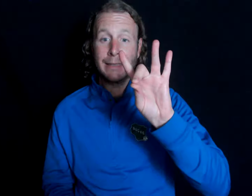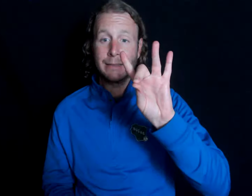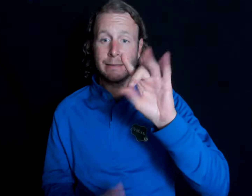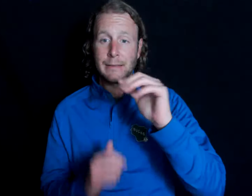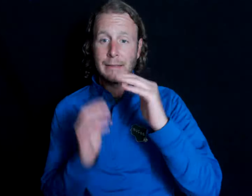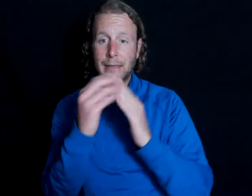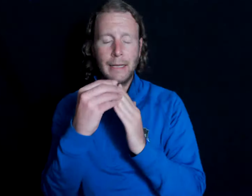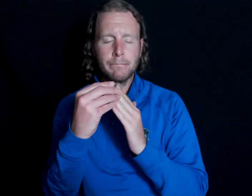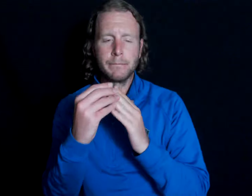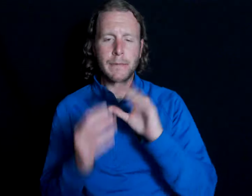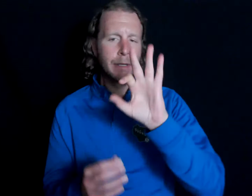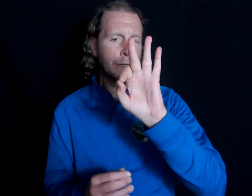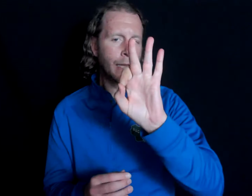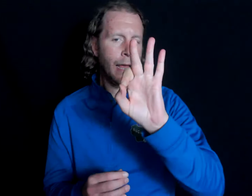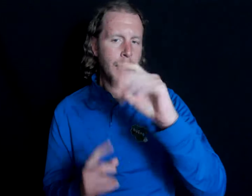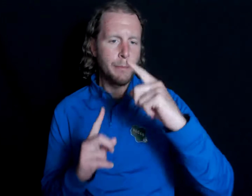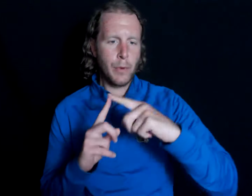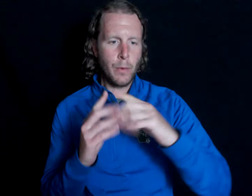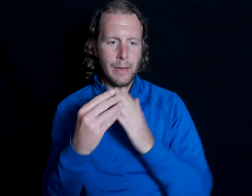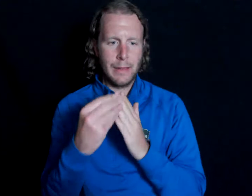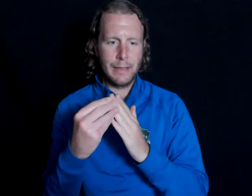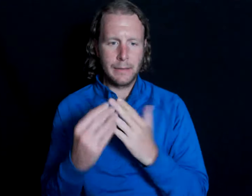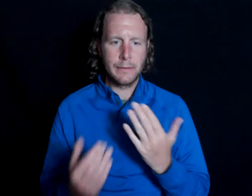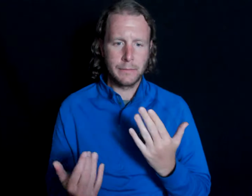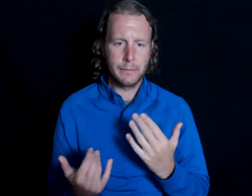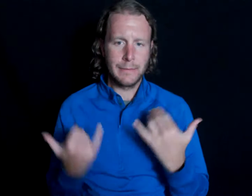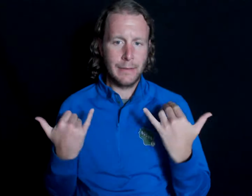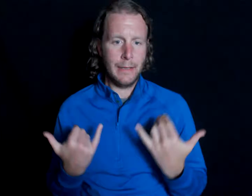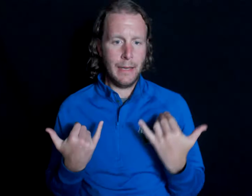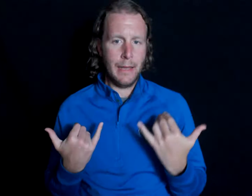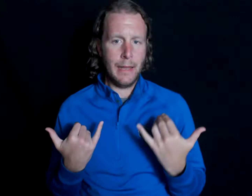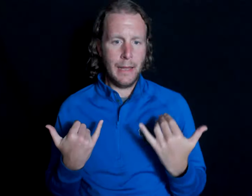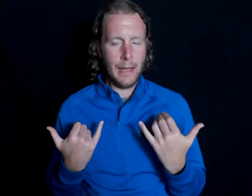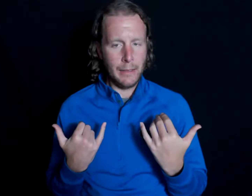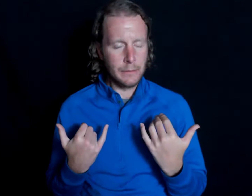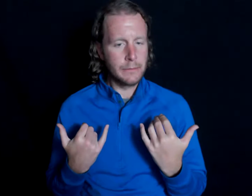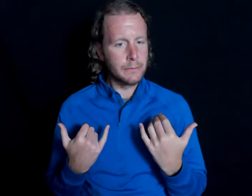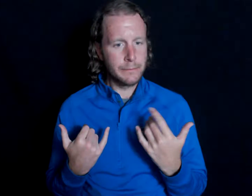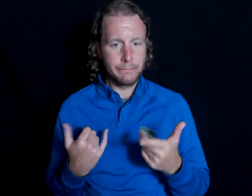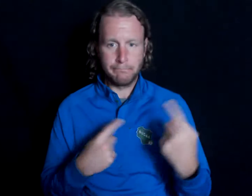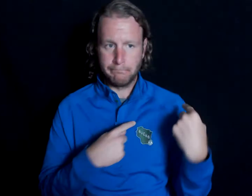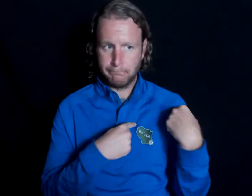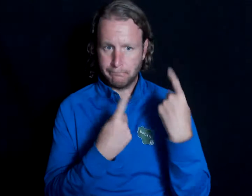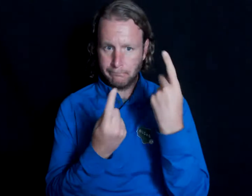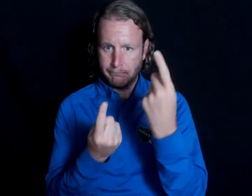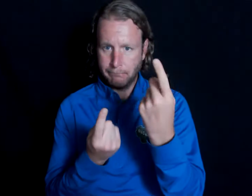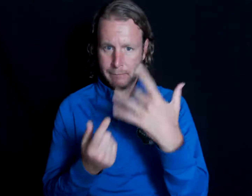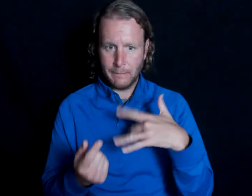2. Little game pressure for the Bucks. They haven't felt that in a while in this one.